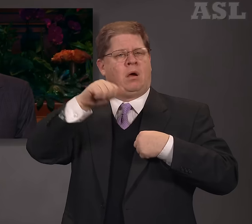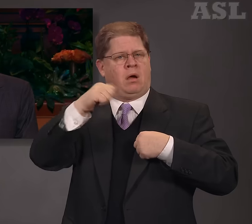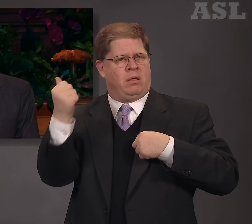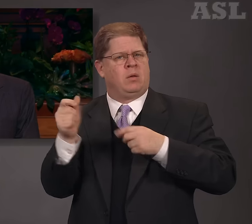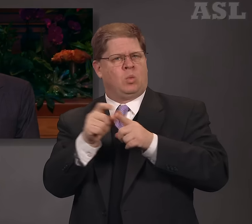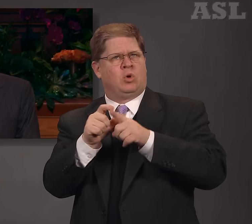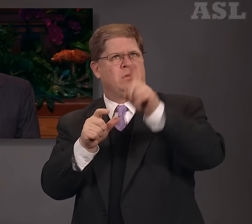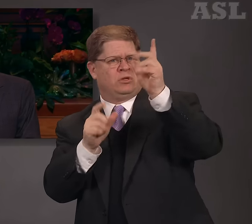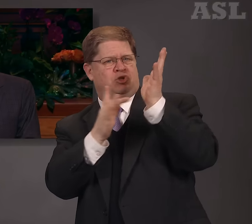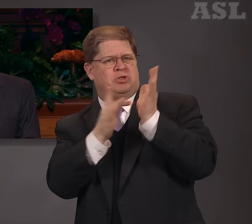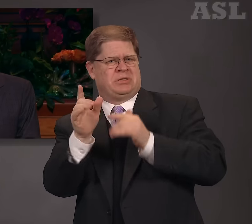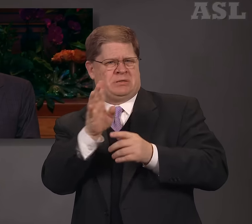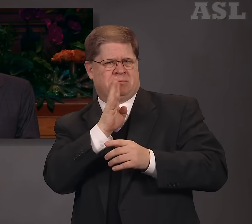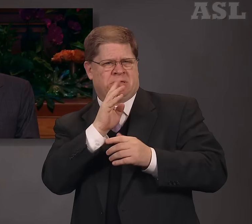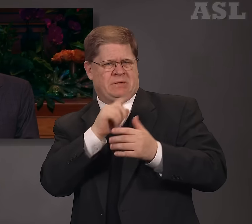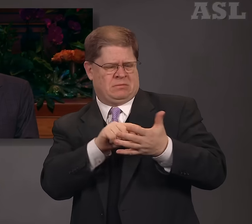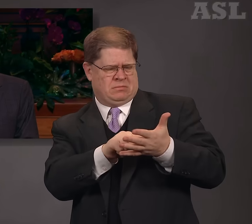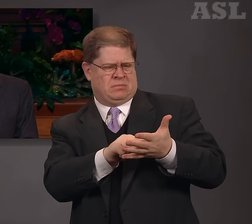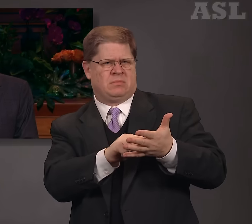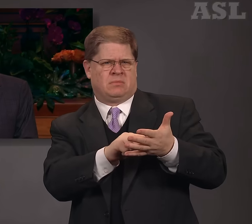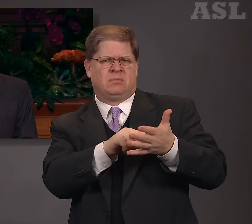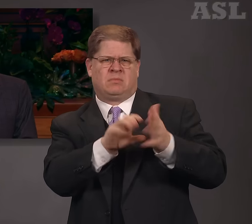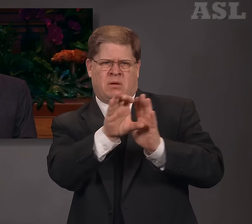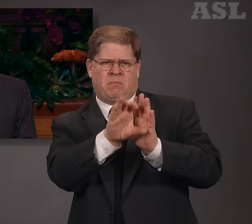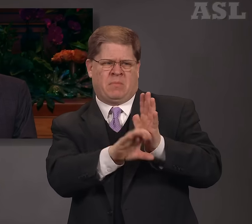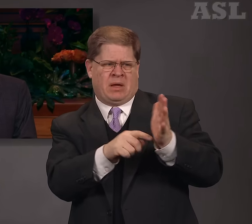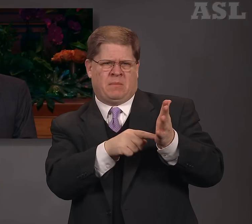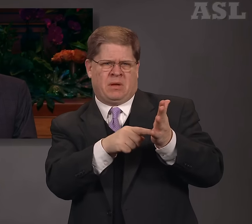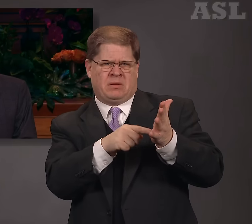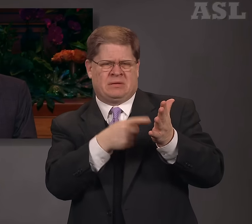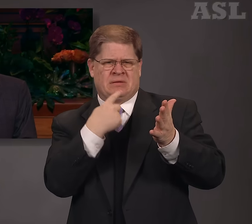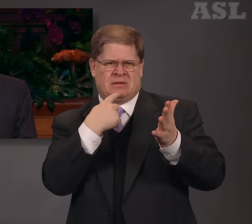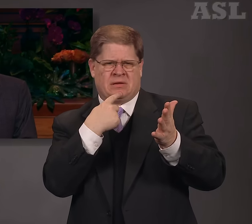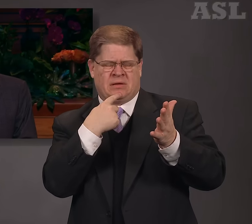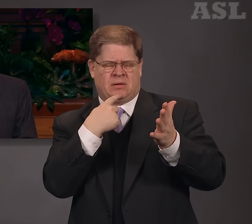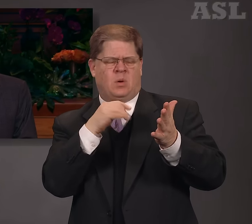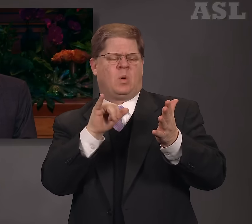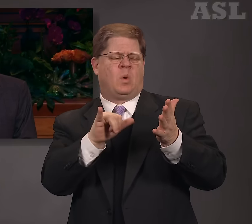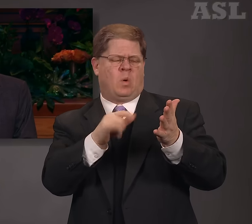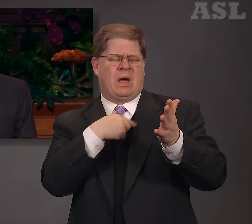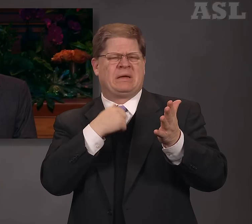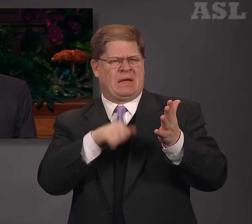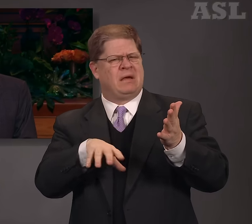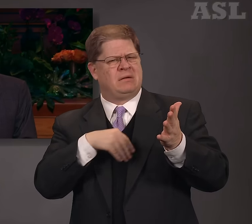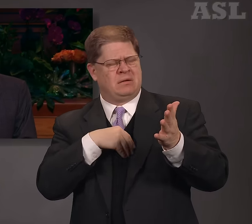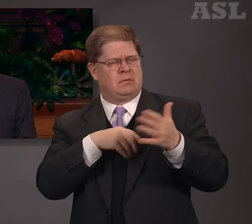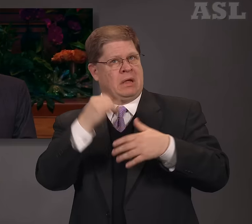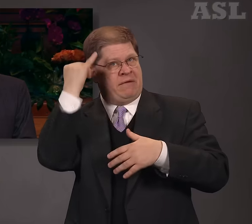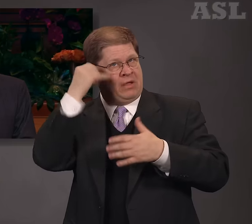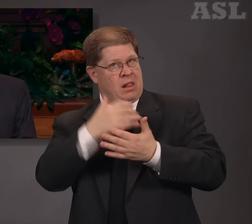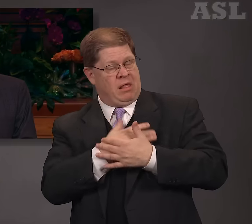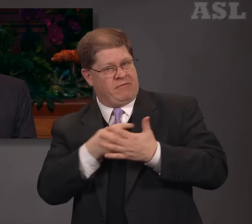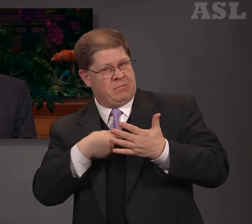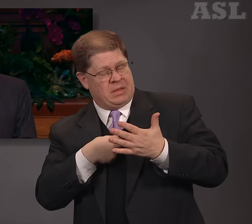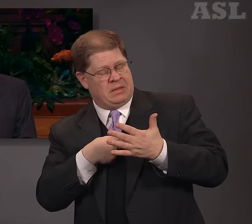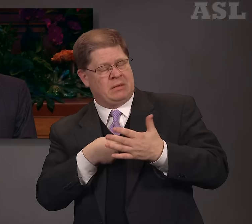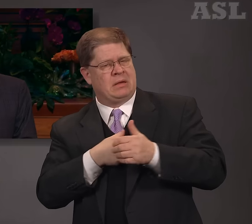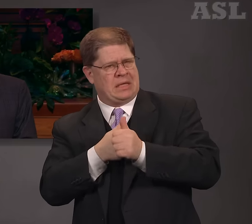consider further words of Jesus, this commandment becomes more graspable. If you love